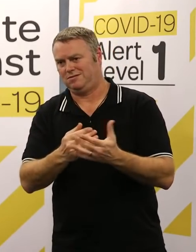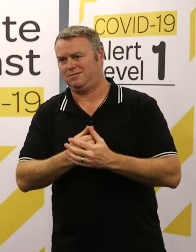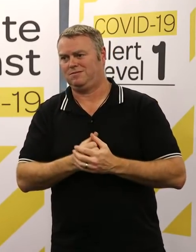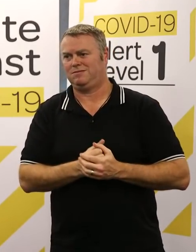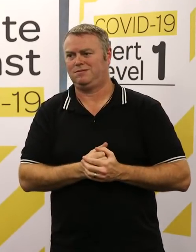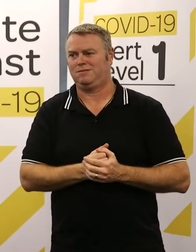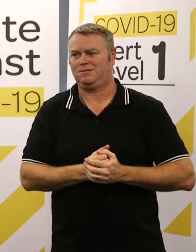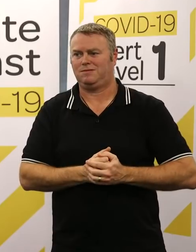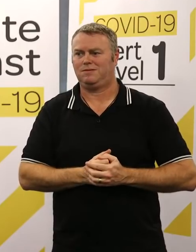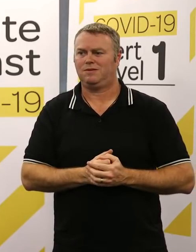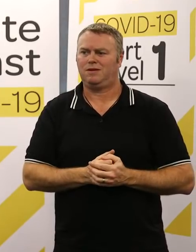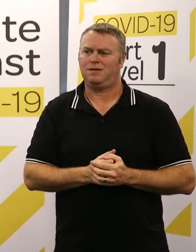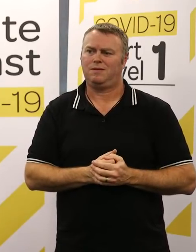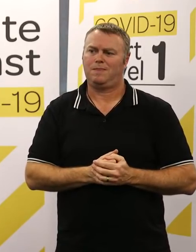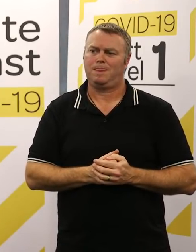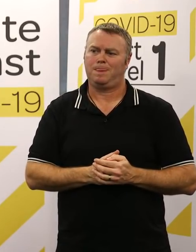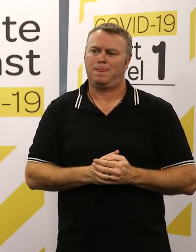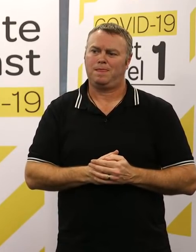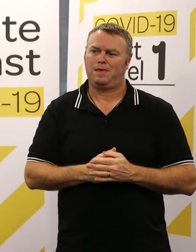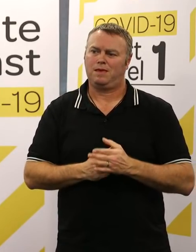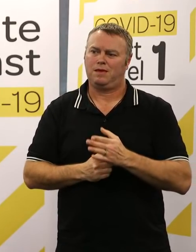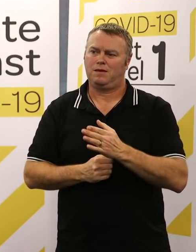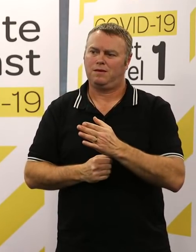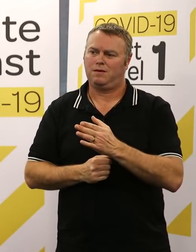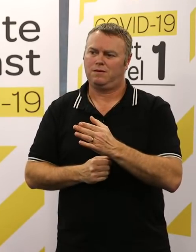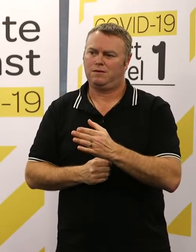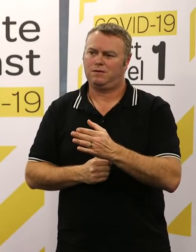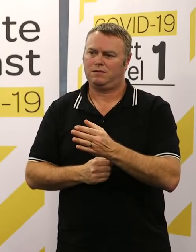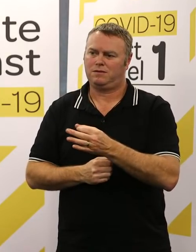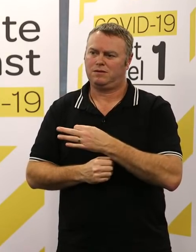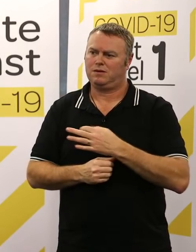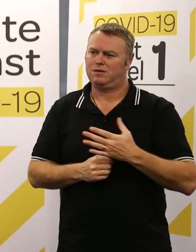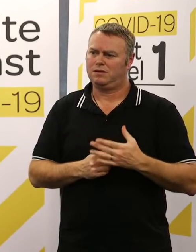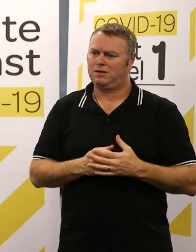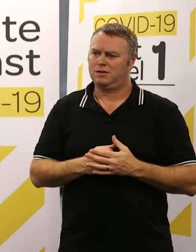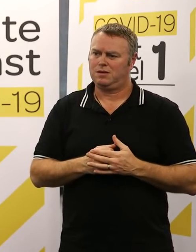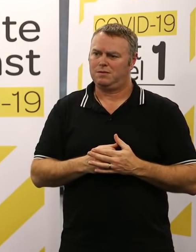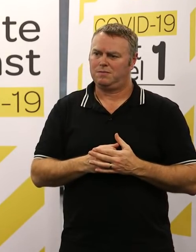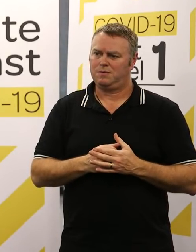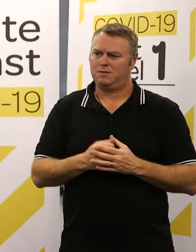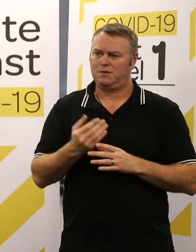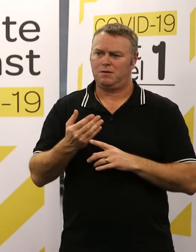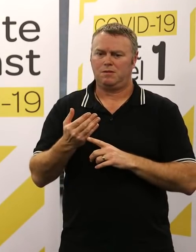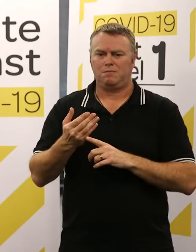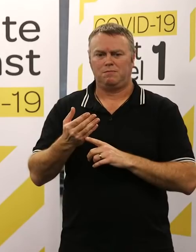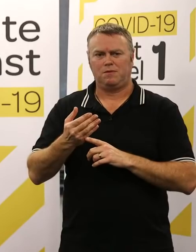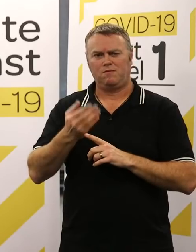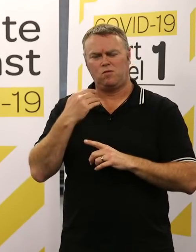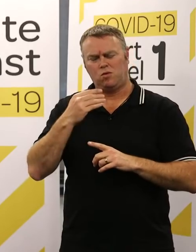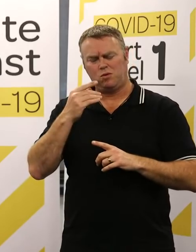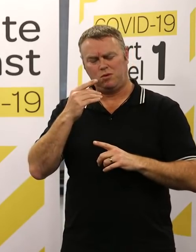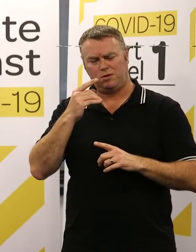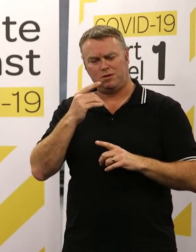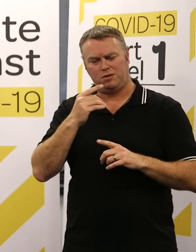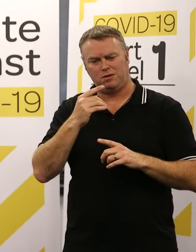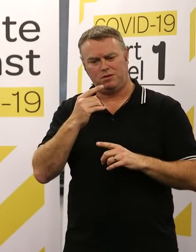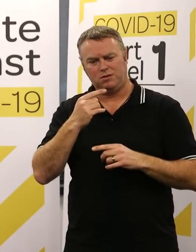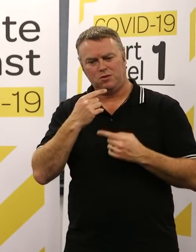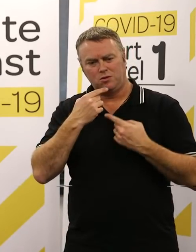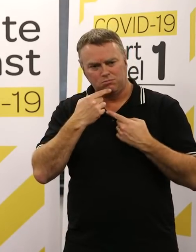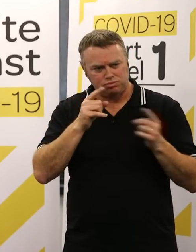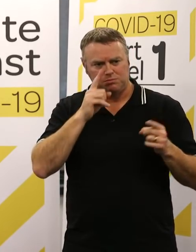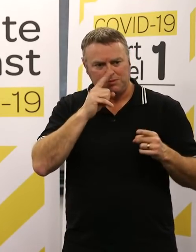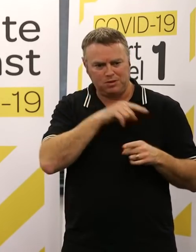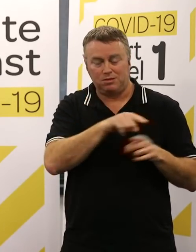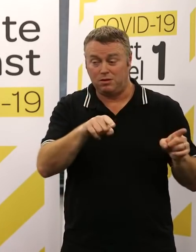with symptoms for, flu-like symptoms, were referred to go to their GP to get a test and then being charged for that test. And GP is now saying that there